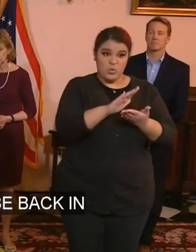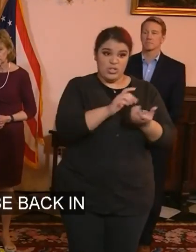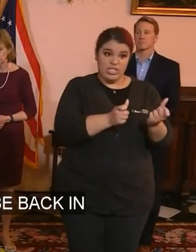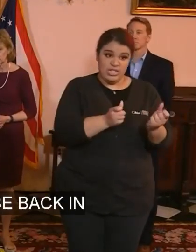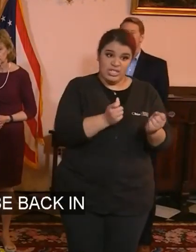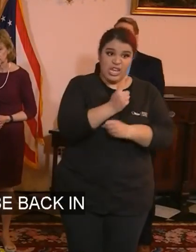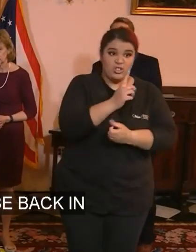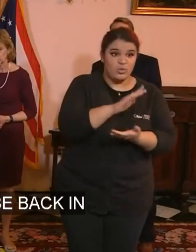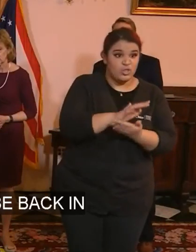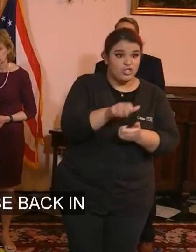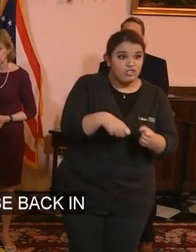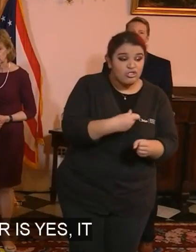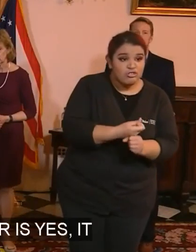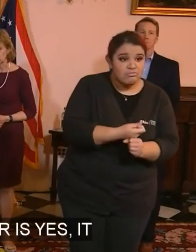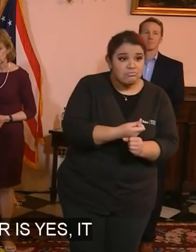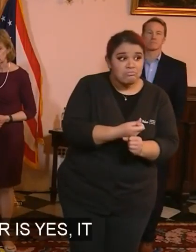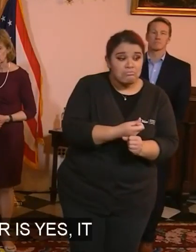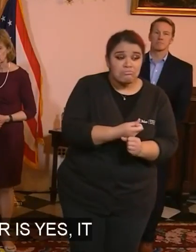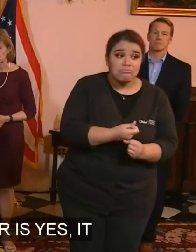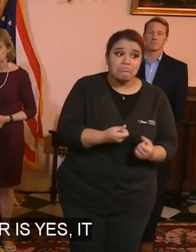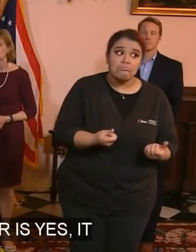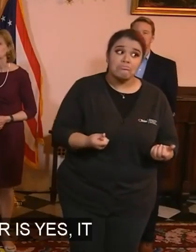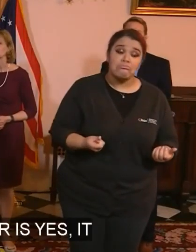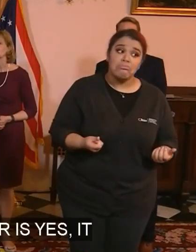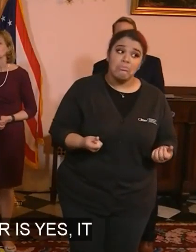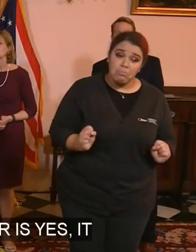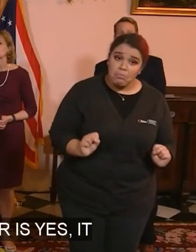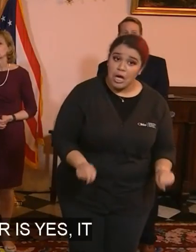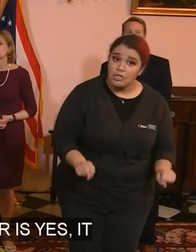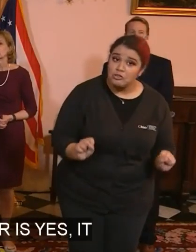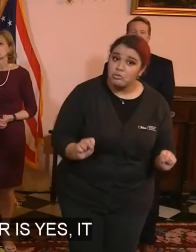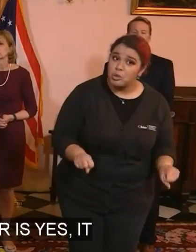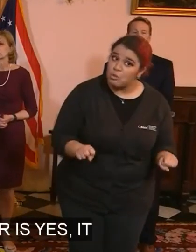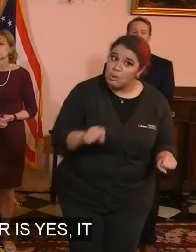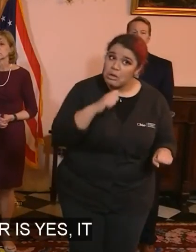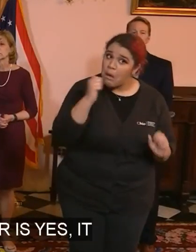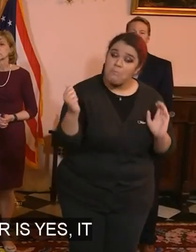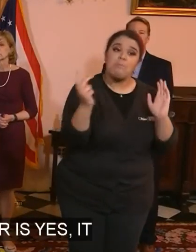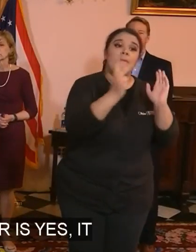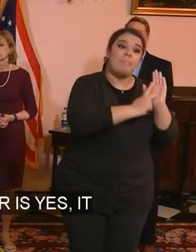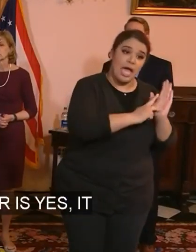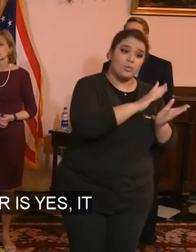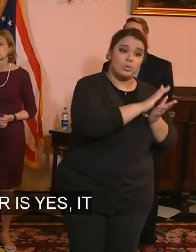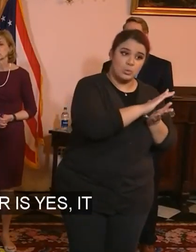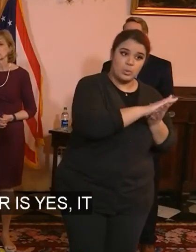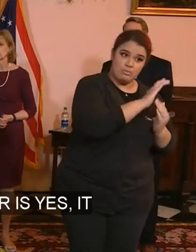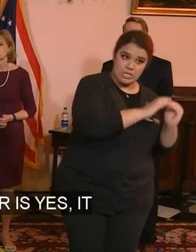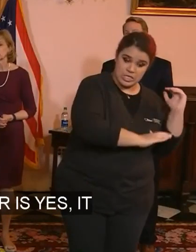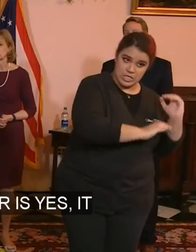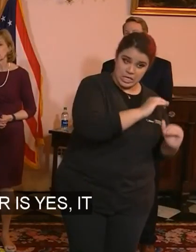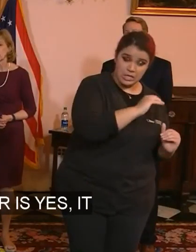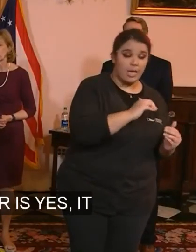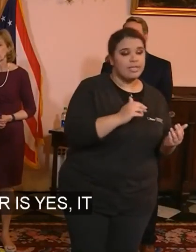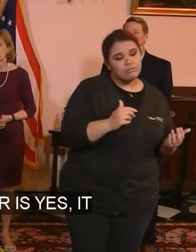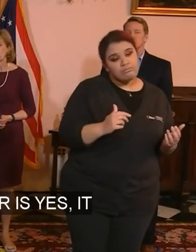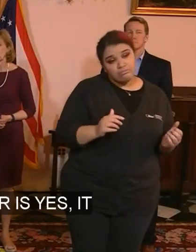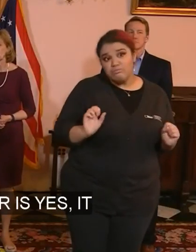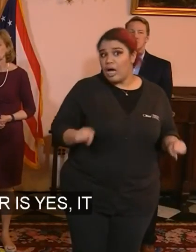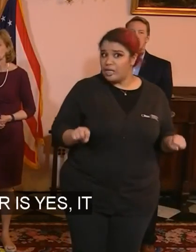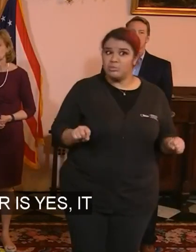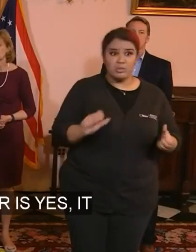answer is yes, it certainly is possible. Certainly, it's obvious that the 3 weeks will have to be extended. And